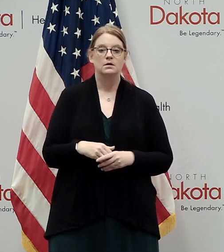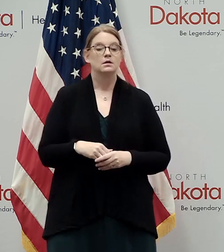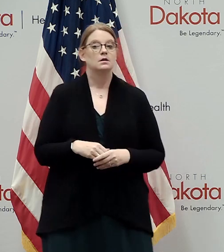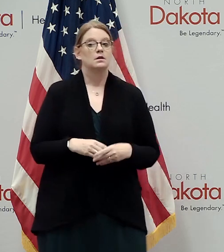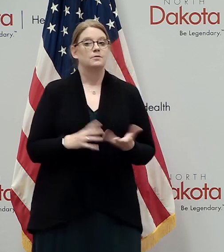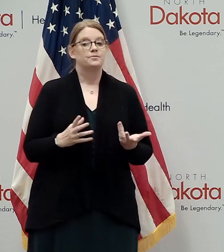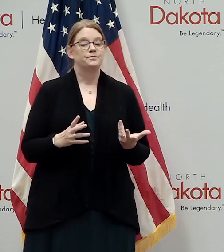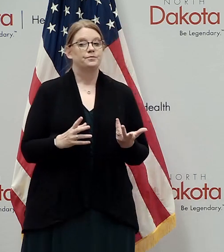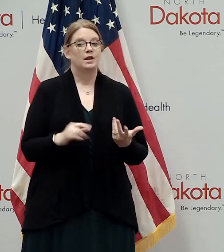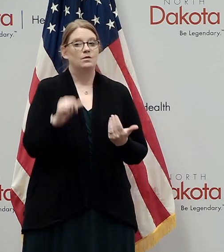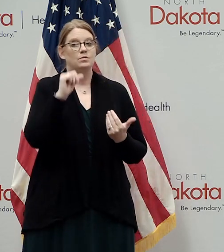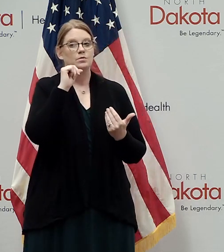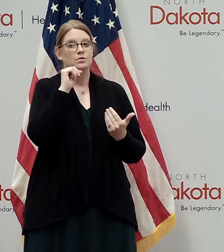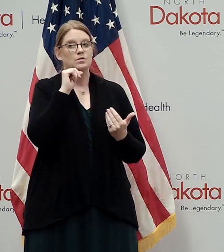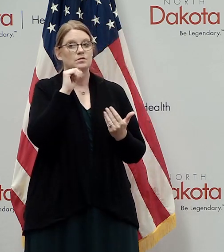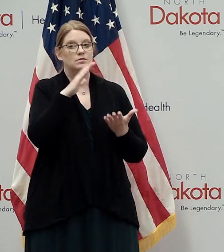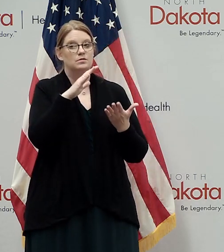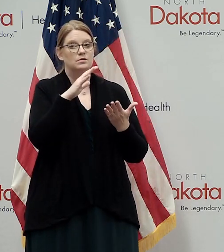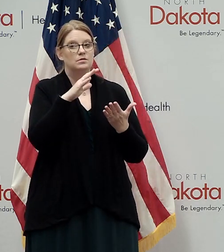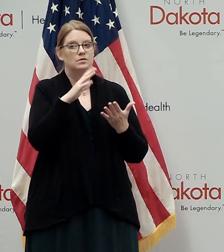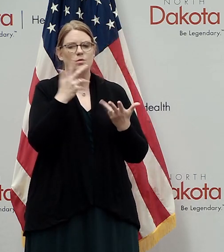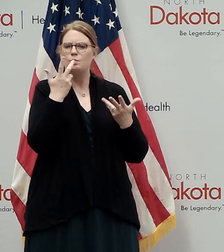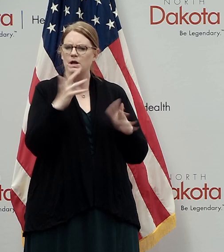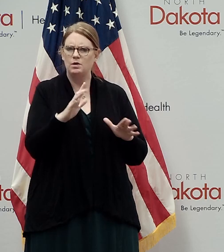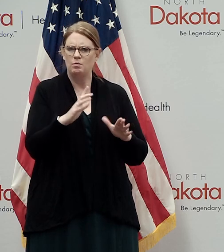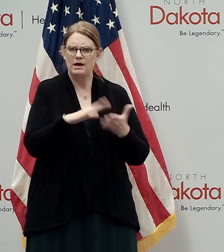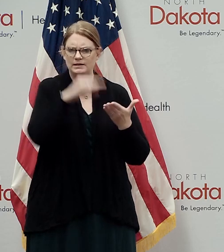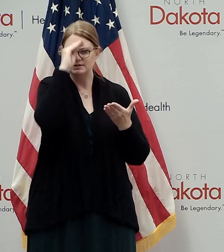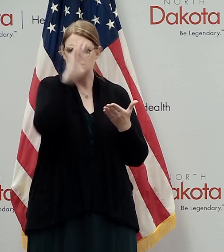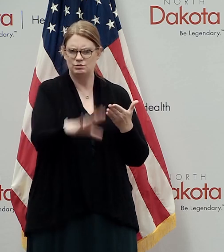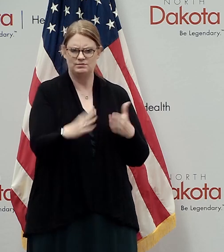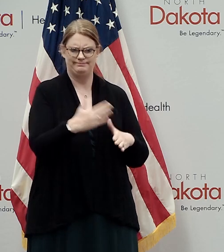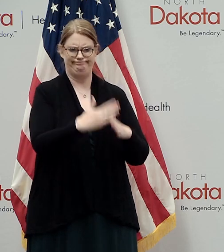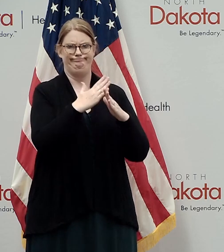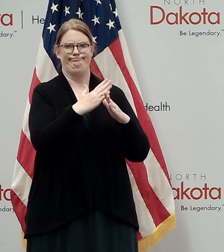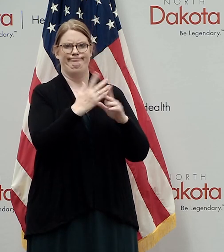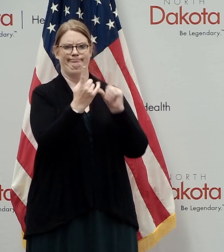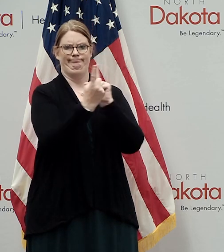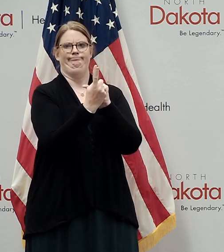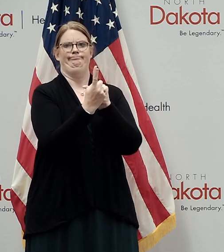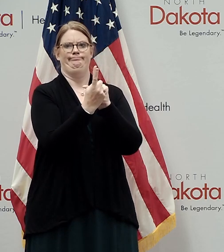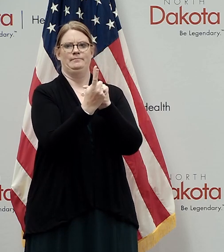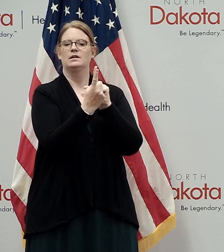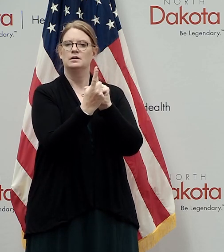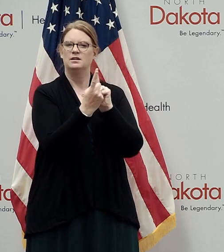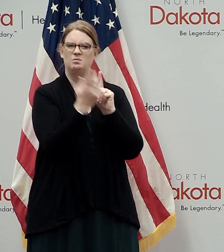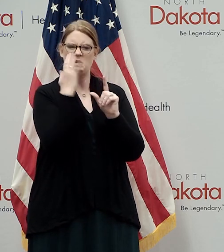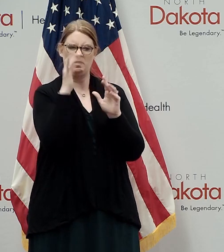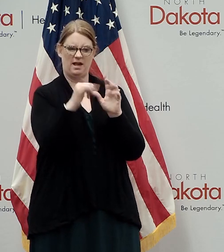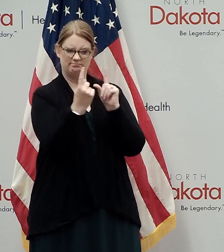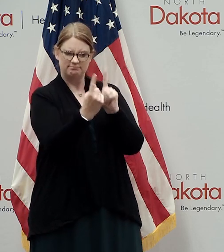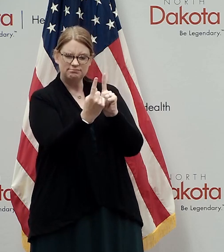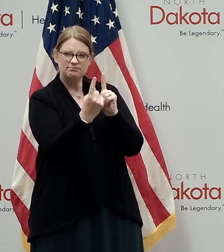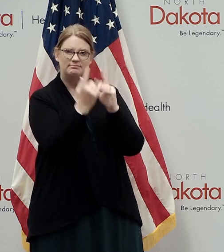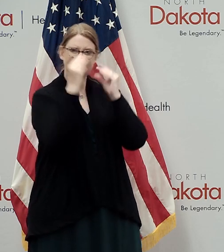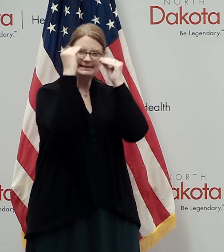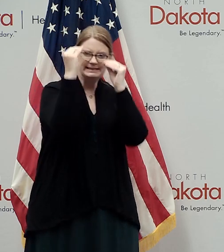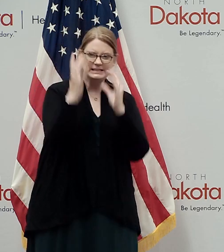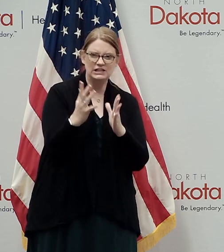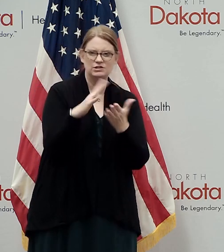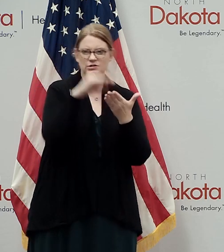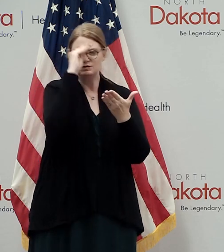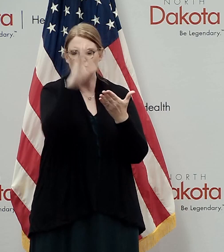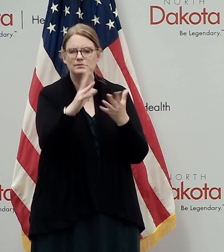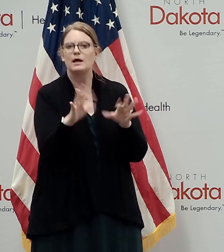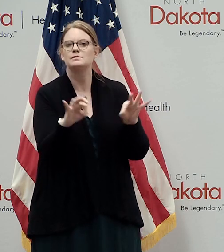expect for students to be prohibited from face-to-face instruction that we know is vital to so many.